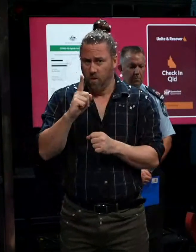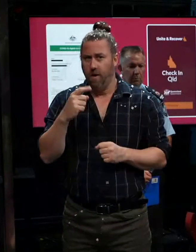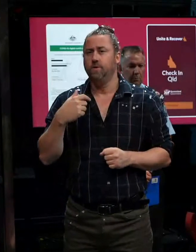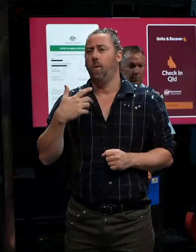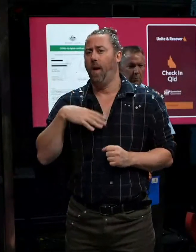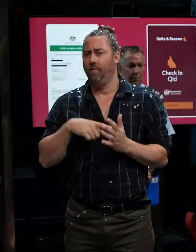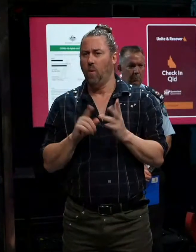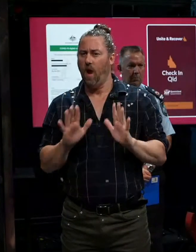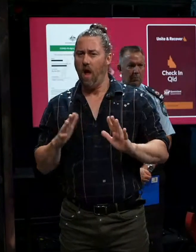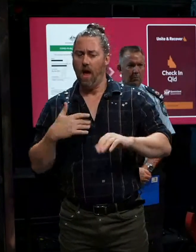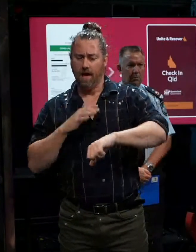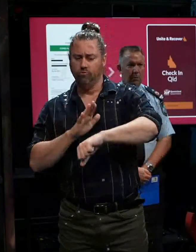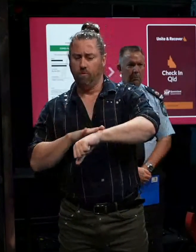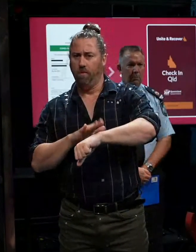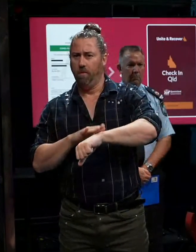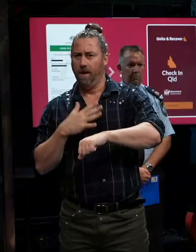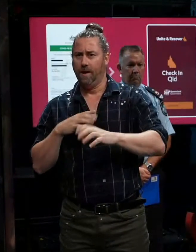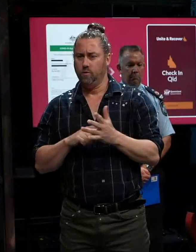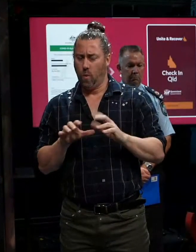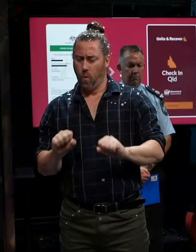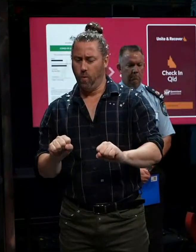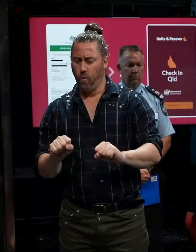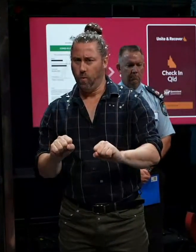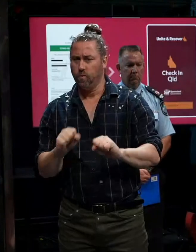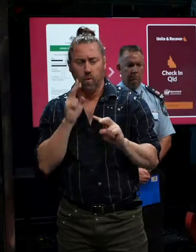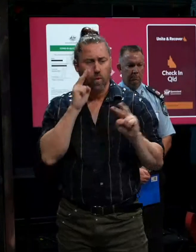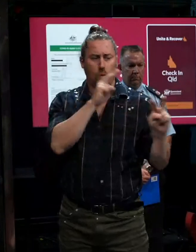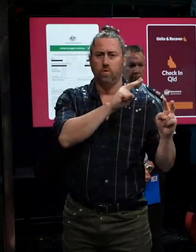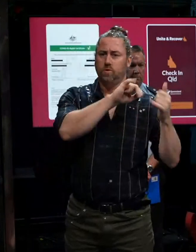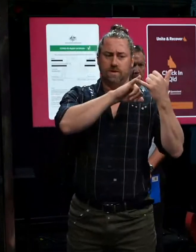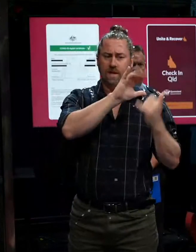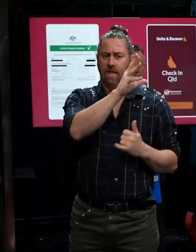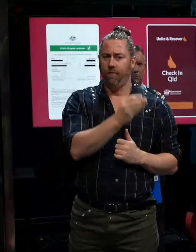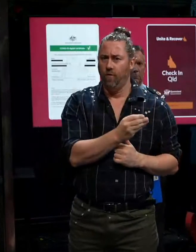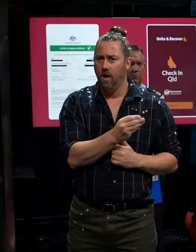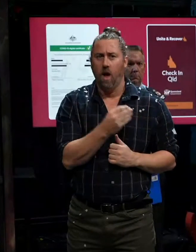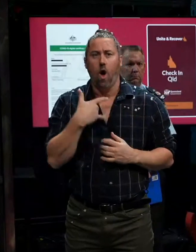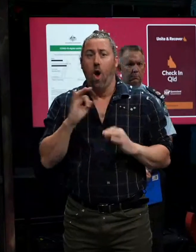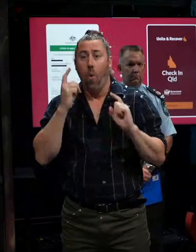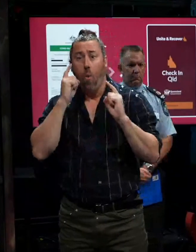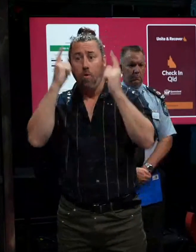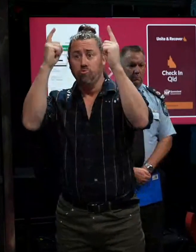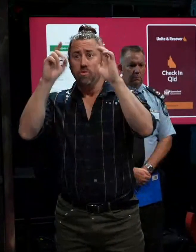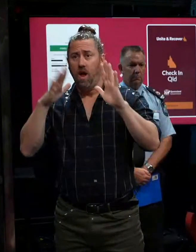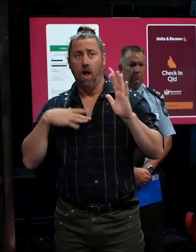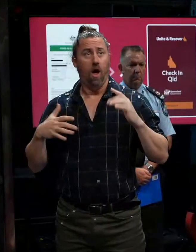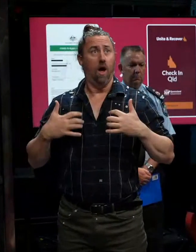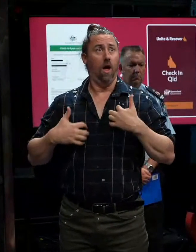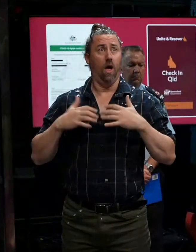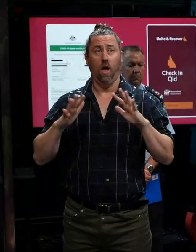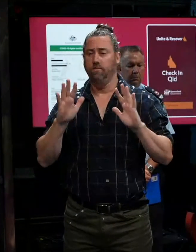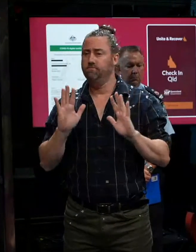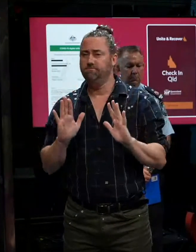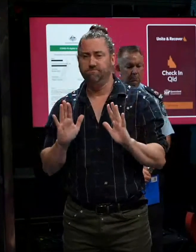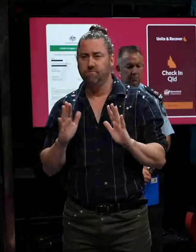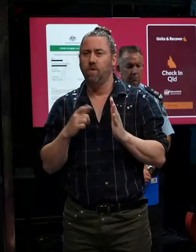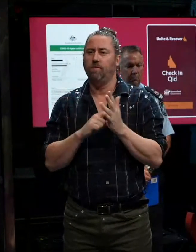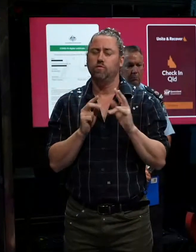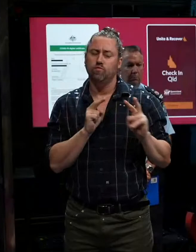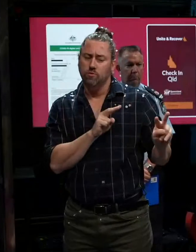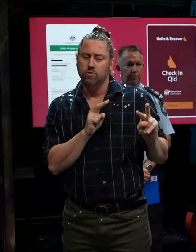at this stage to get that information from South Africa. We need to be cautious, but we don't need to be alarmed. It certainly does look like